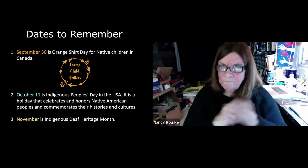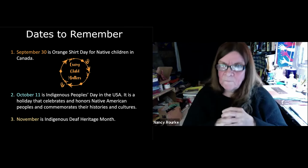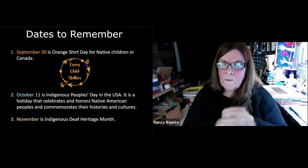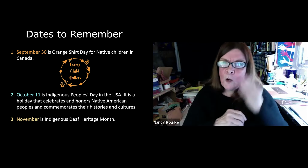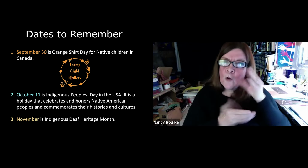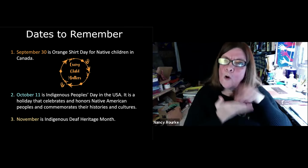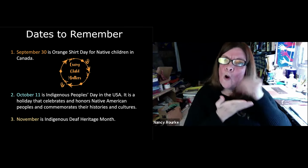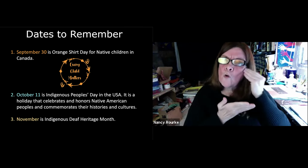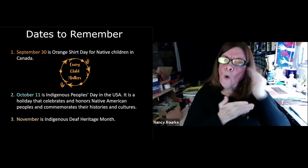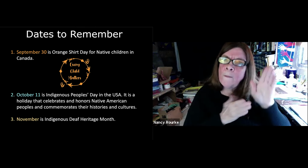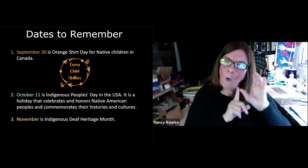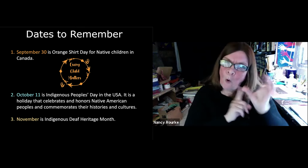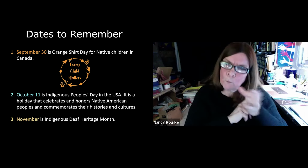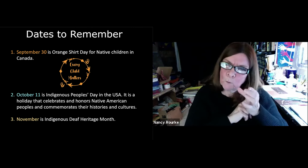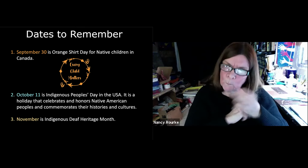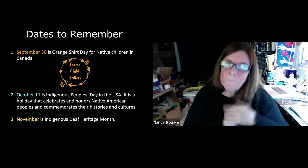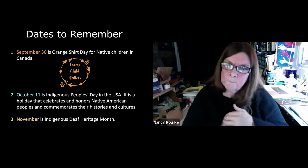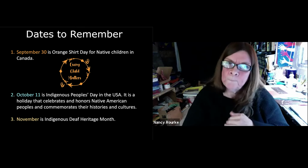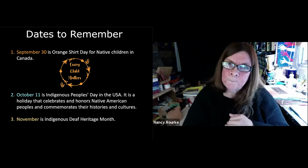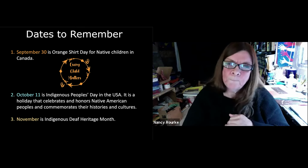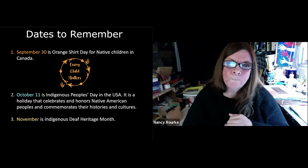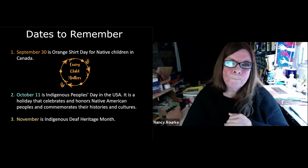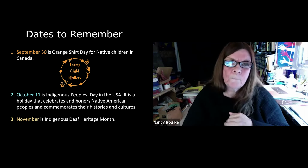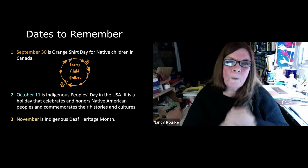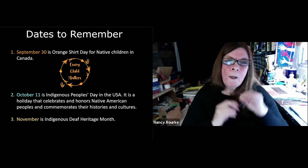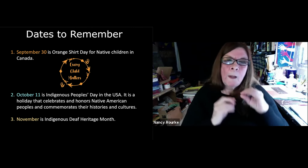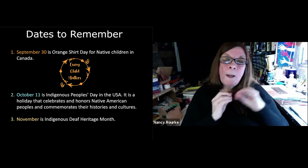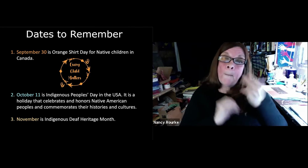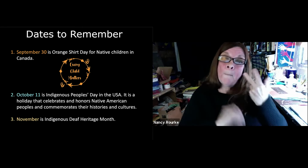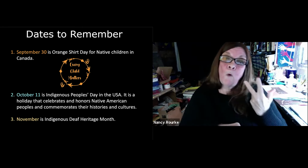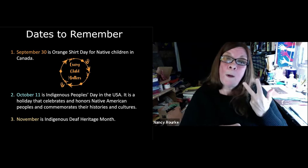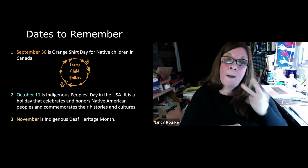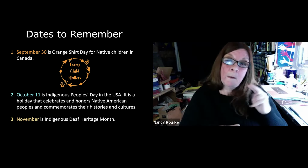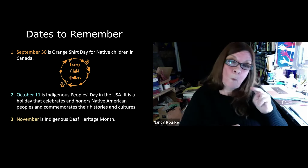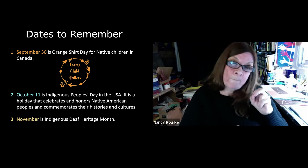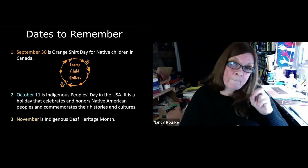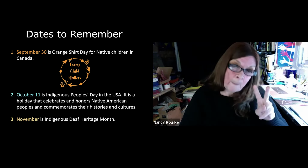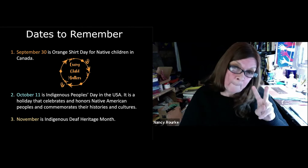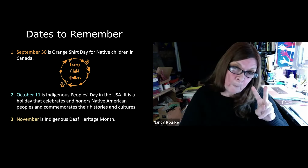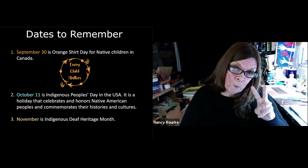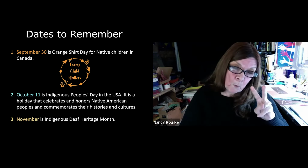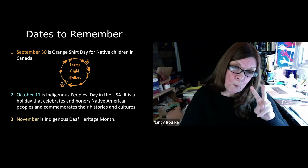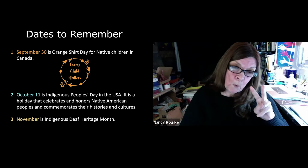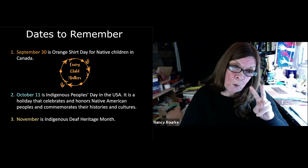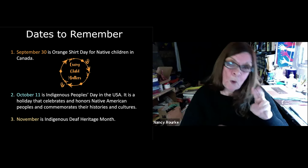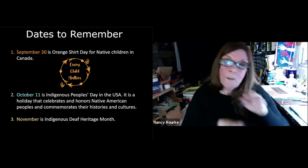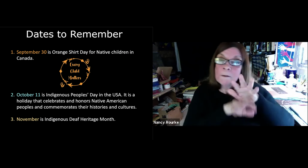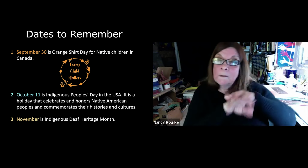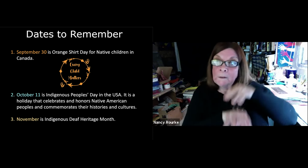that history as we celebrate. And learn the cultures and histories of Native Americans.